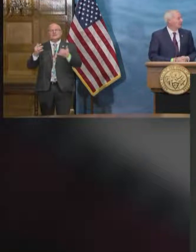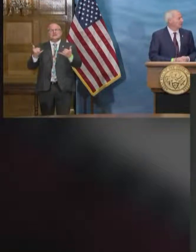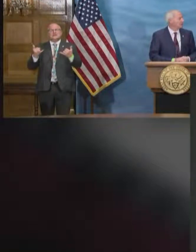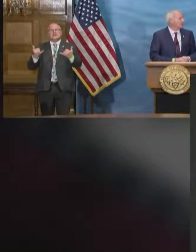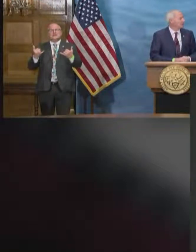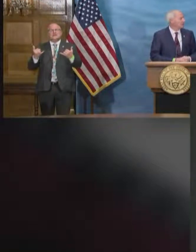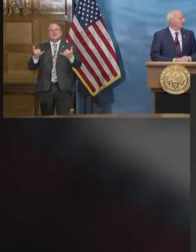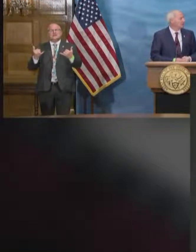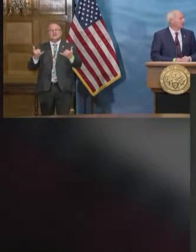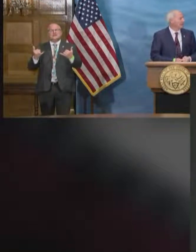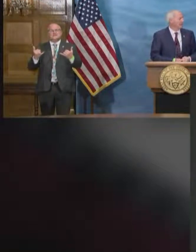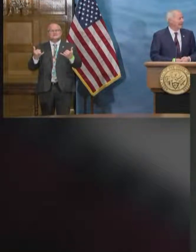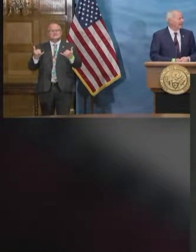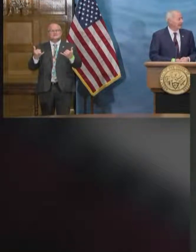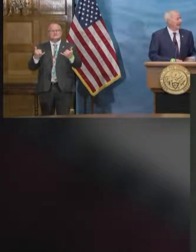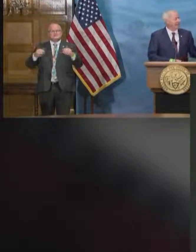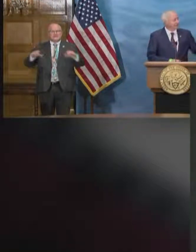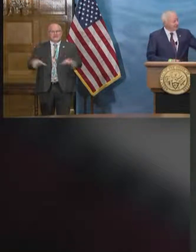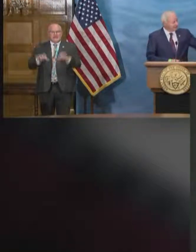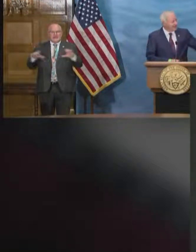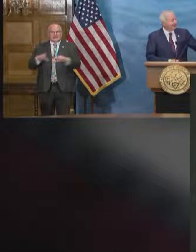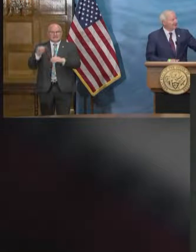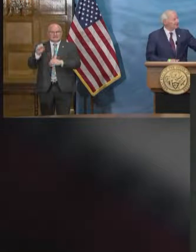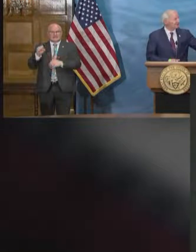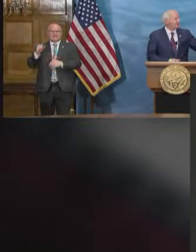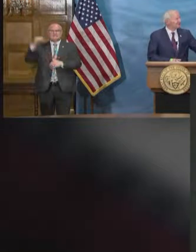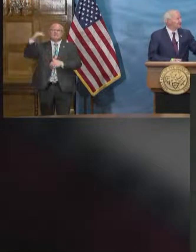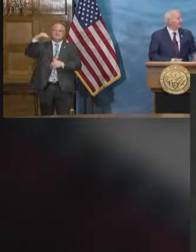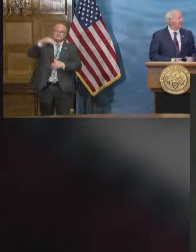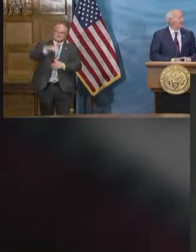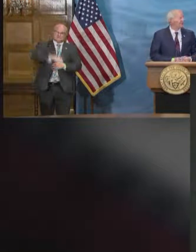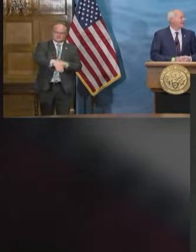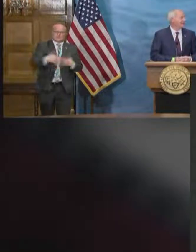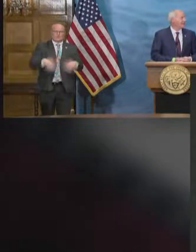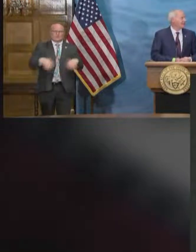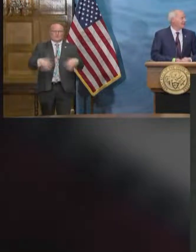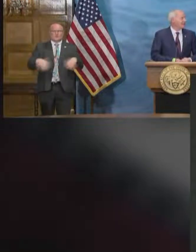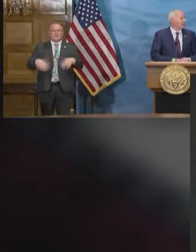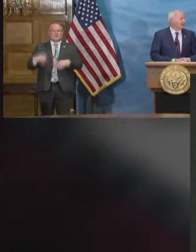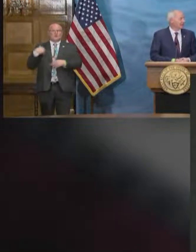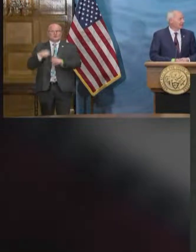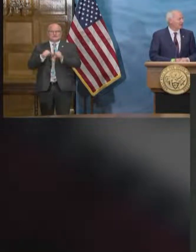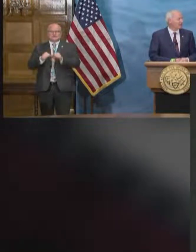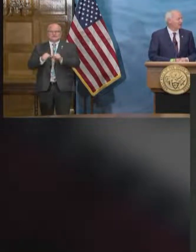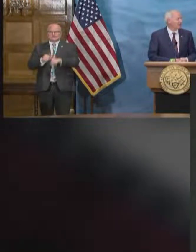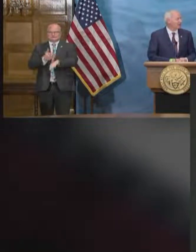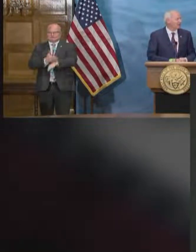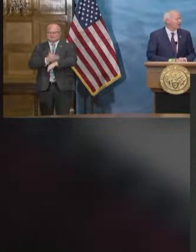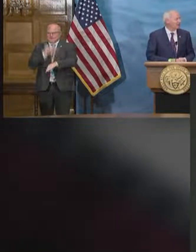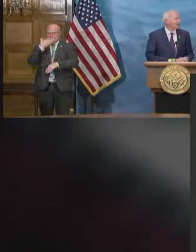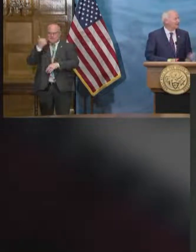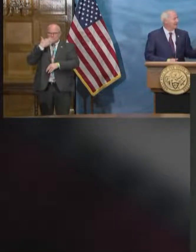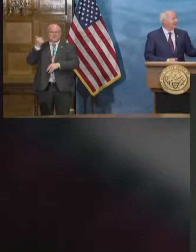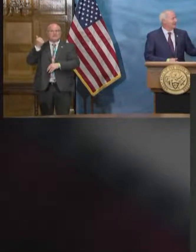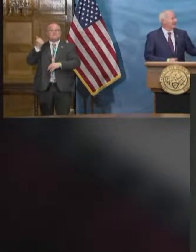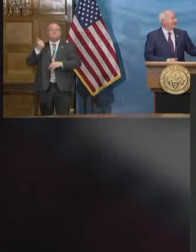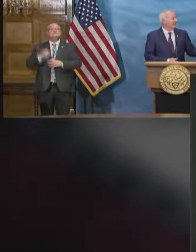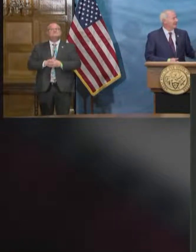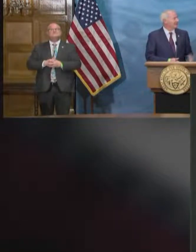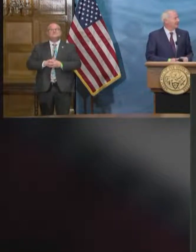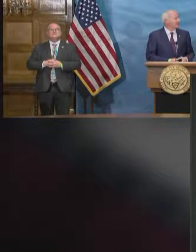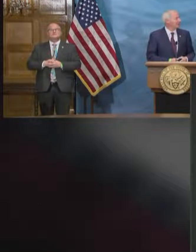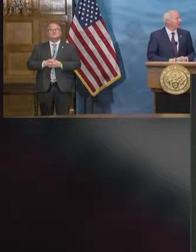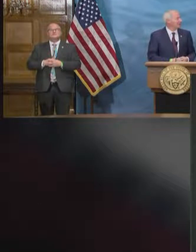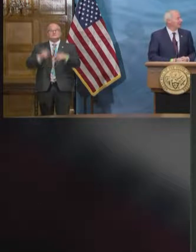to the active cases is down, trend line's down. We continue to make progress on that. The